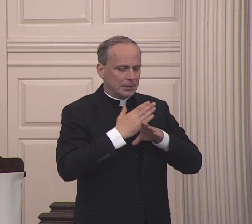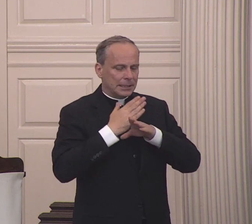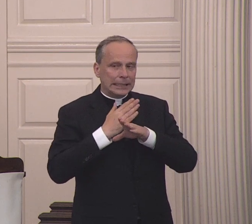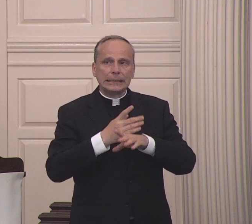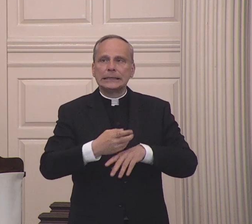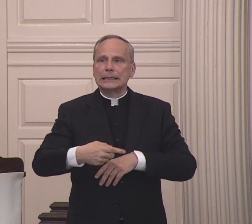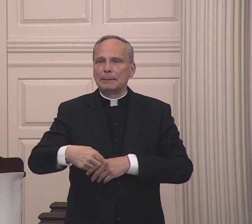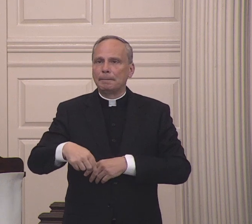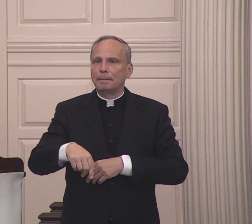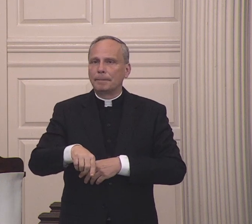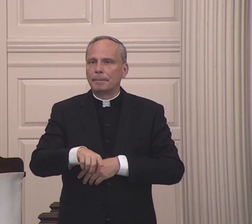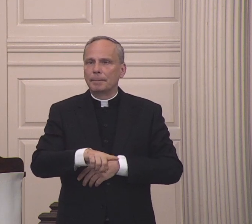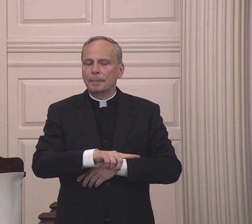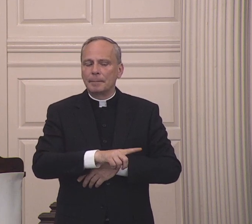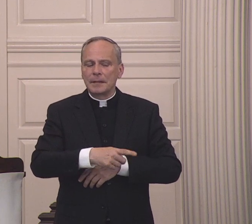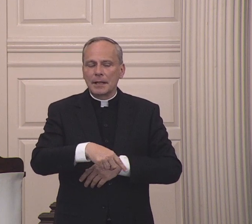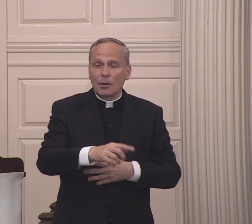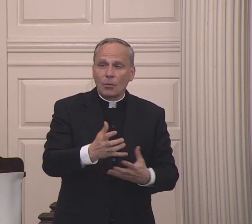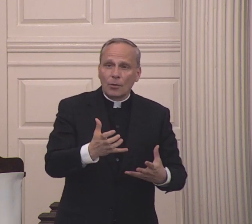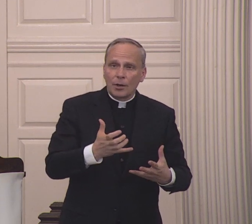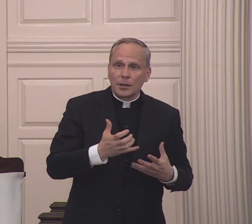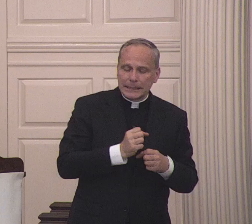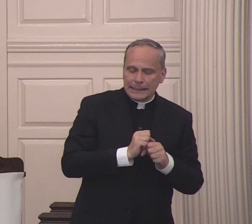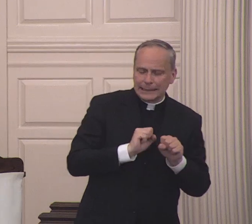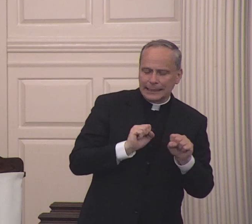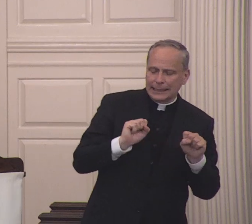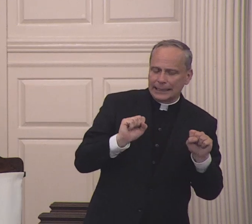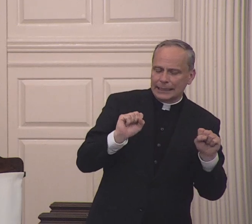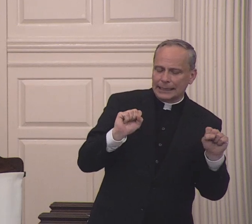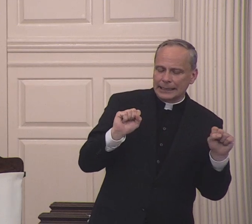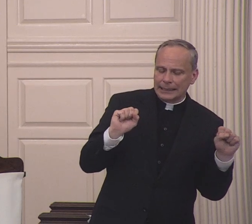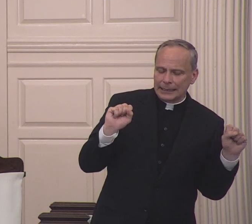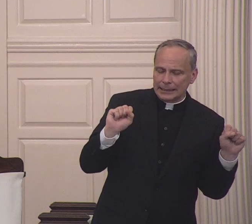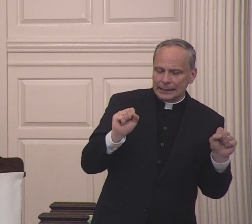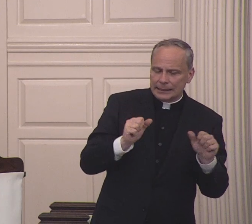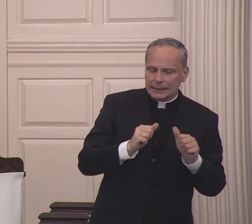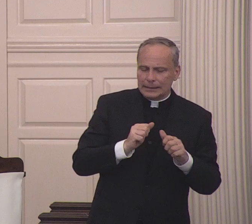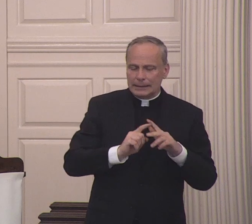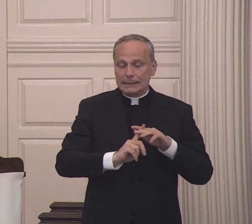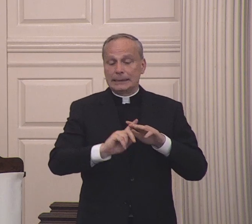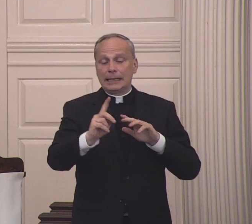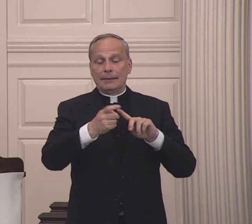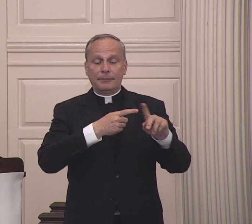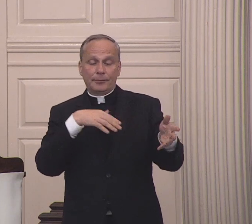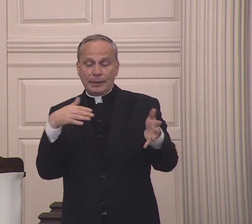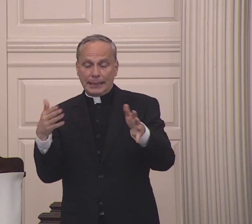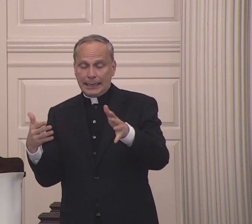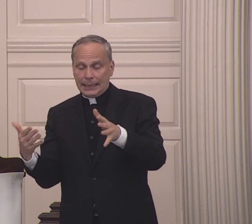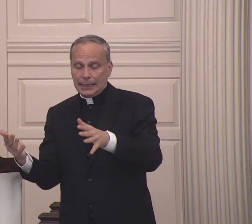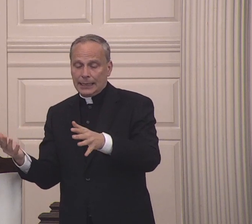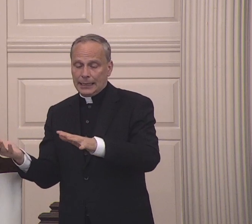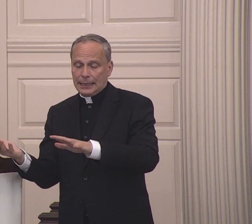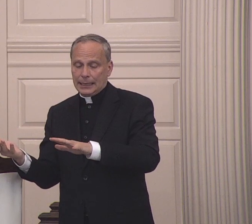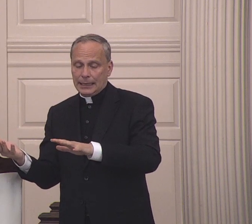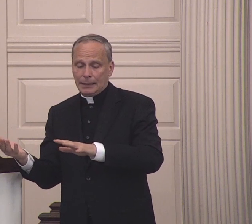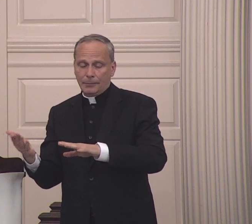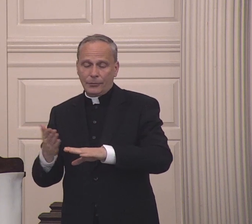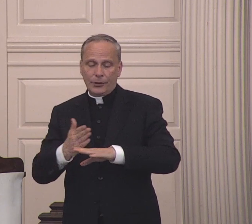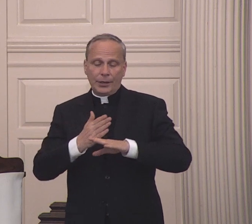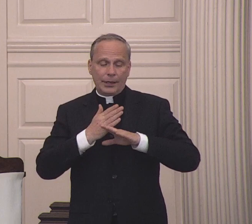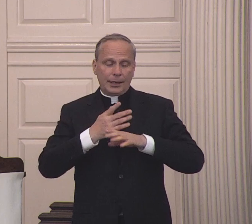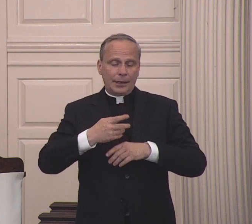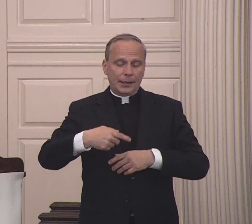to deliver them from death and preserve them